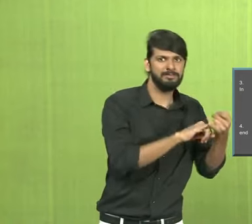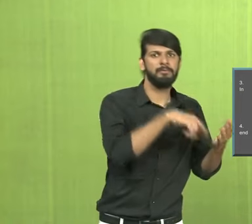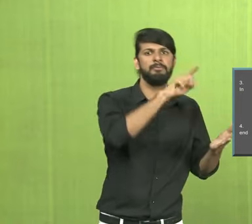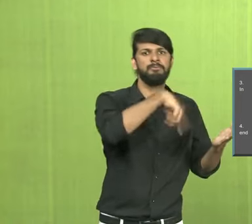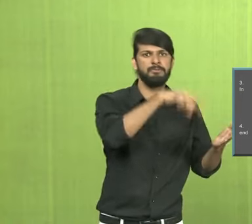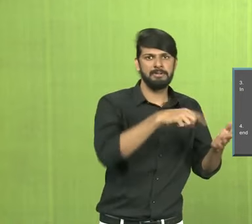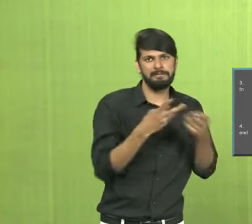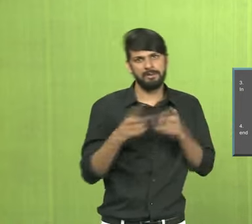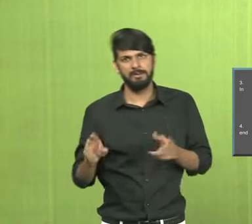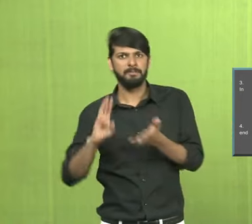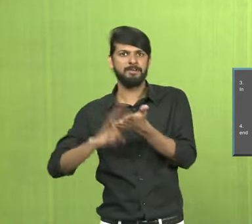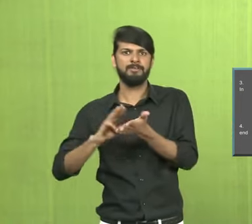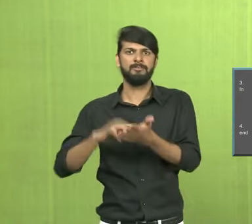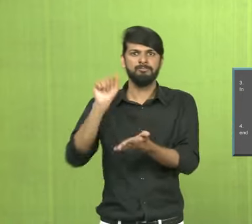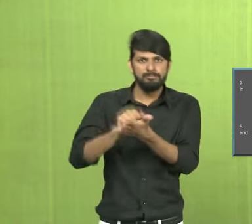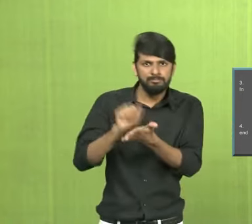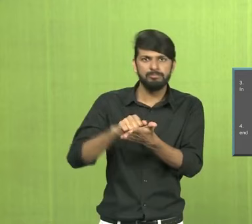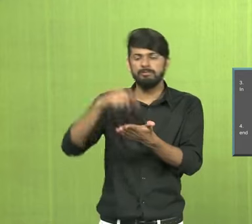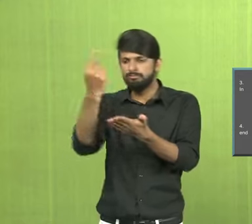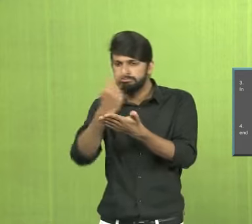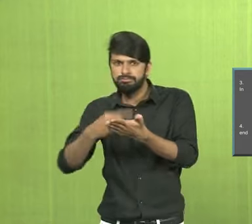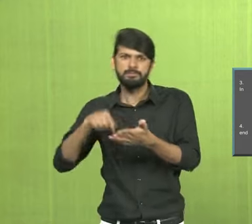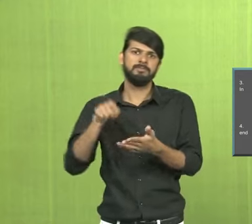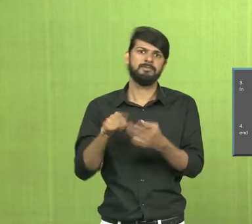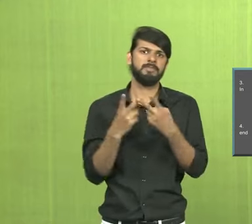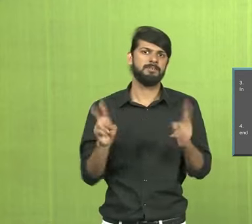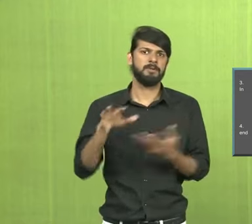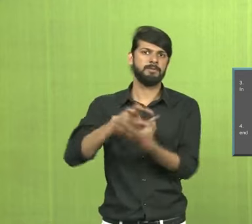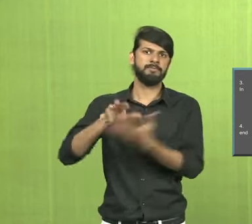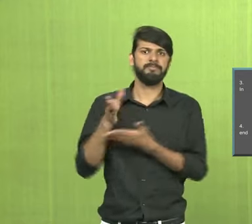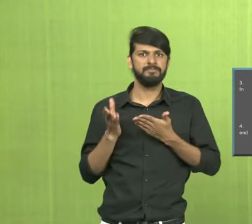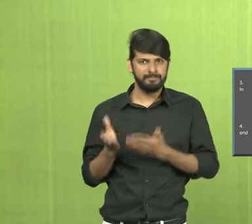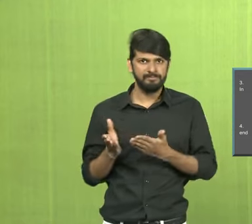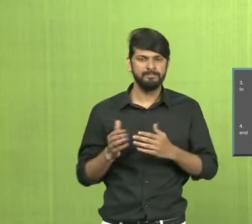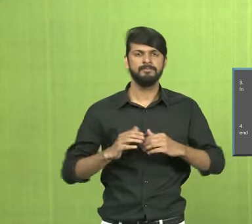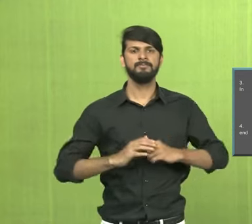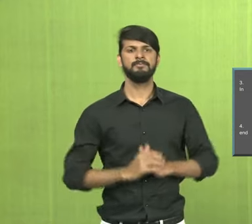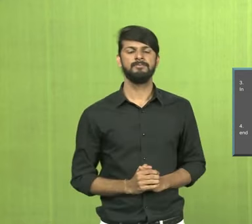So, these are the differences between Srikalahasti and Machilipatnam, which are the two kalamkari styles.